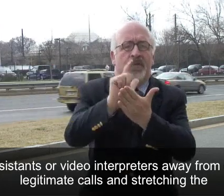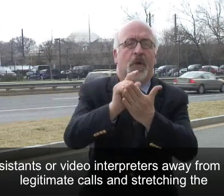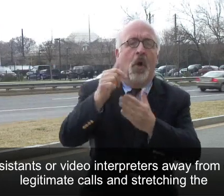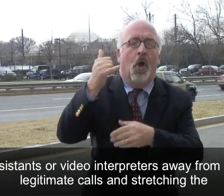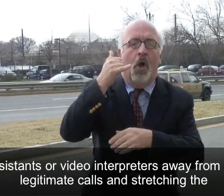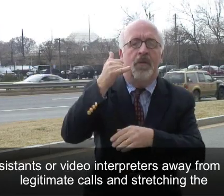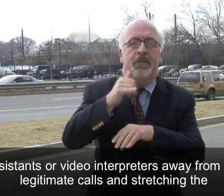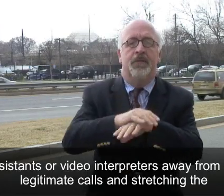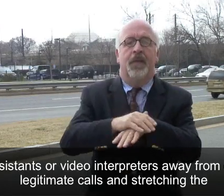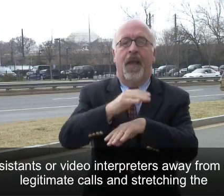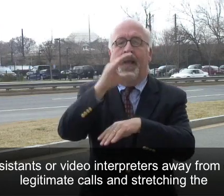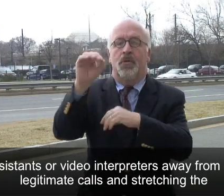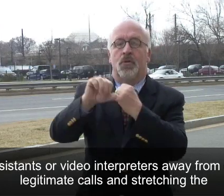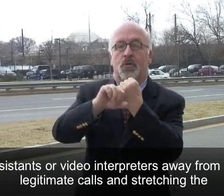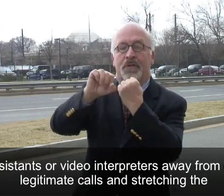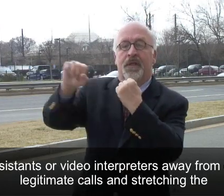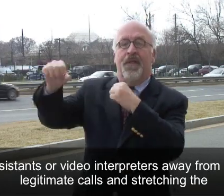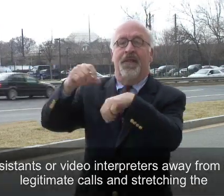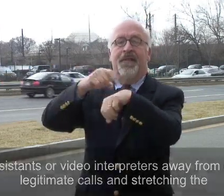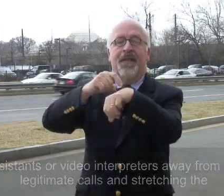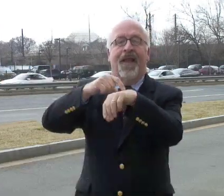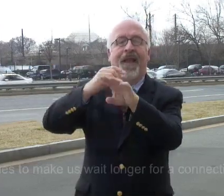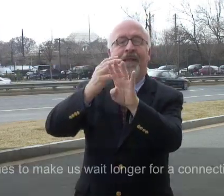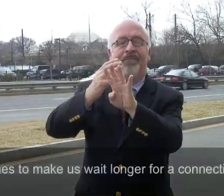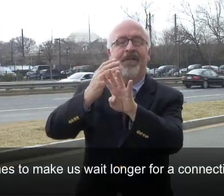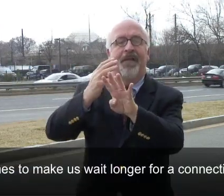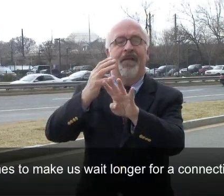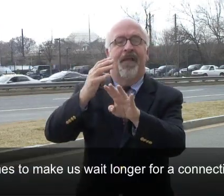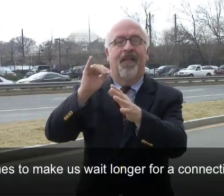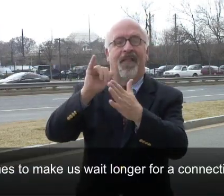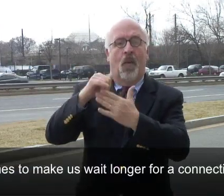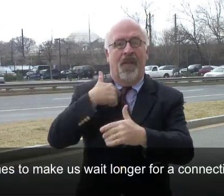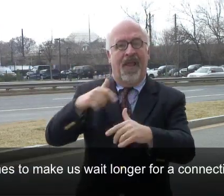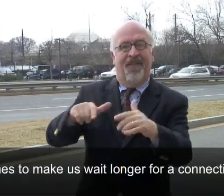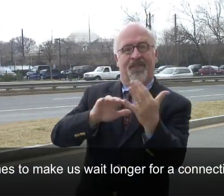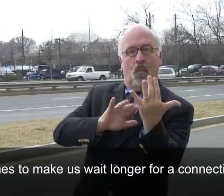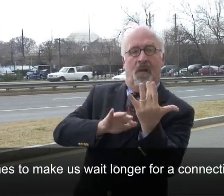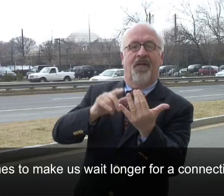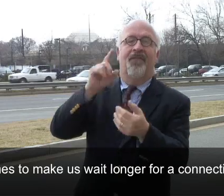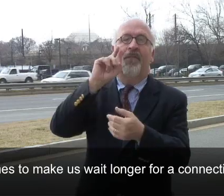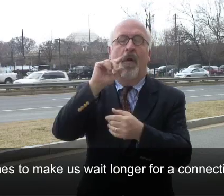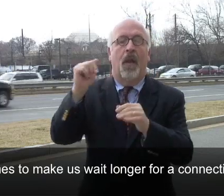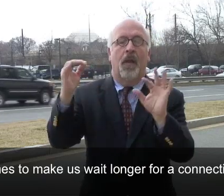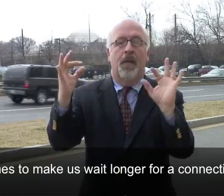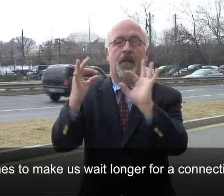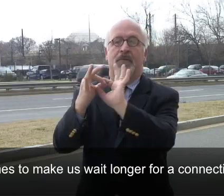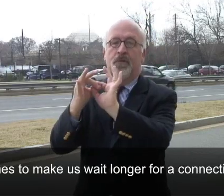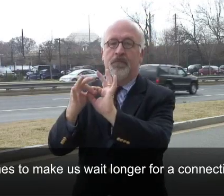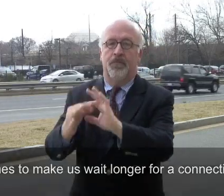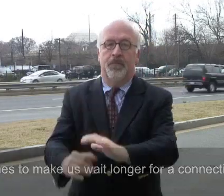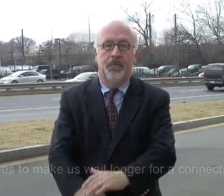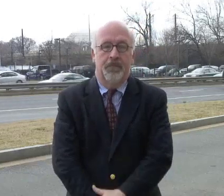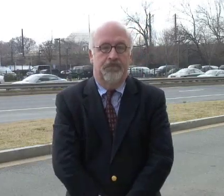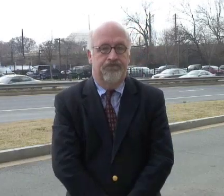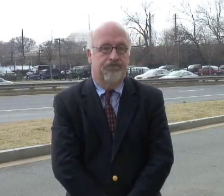from our legitimate calls and stretching the time to make us wait longer for a connection.